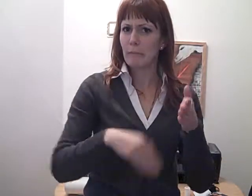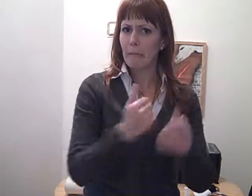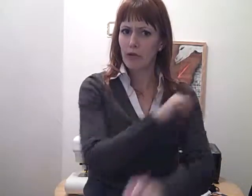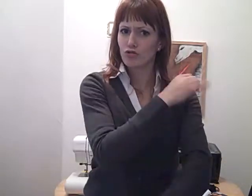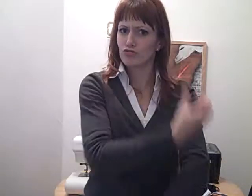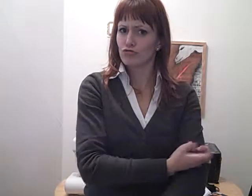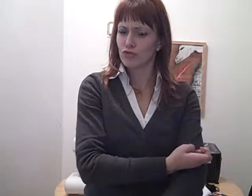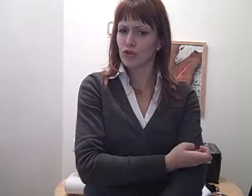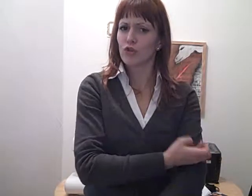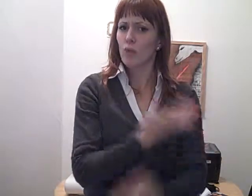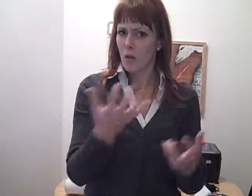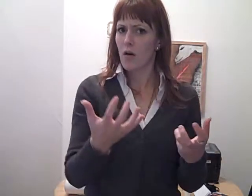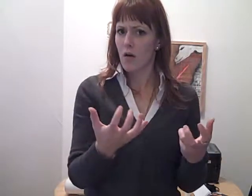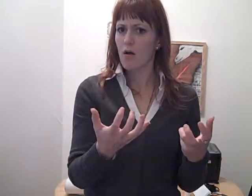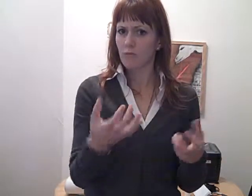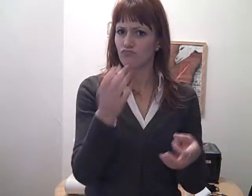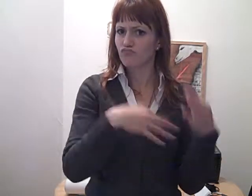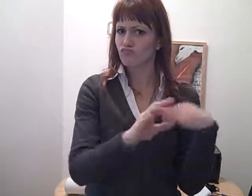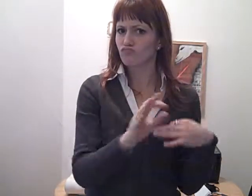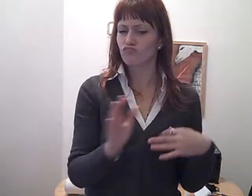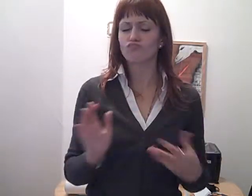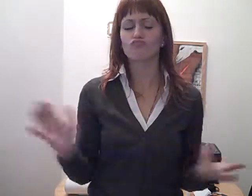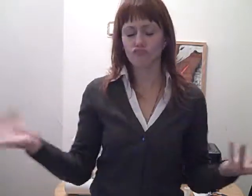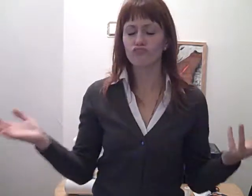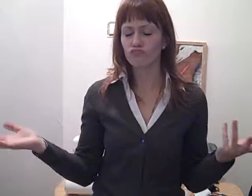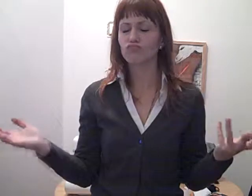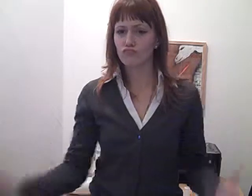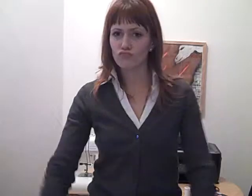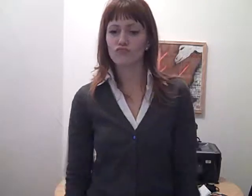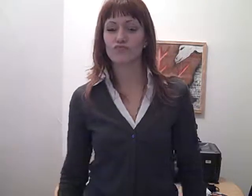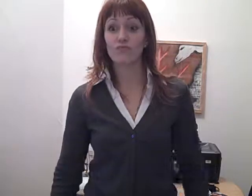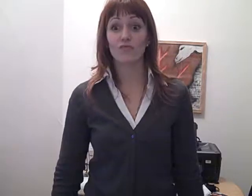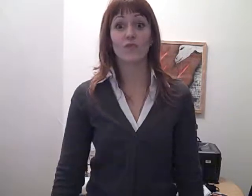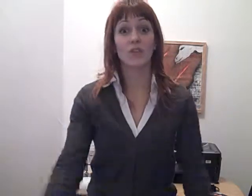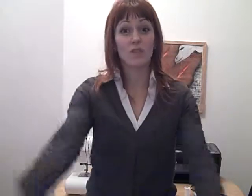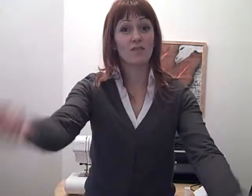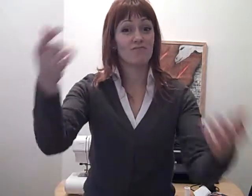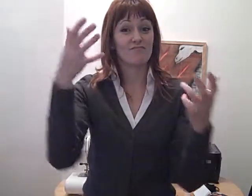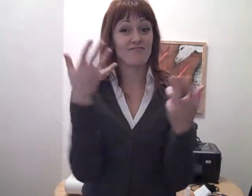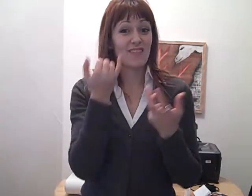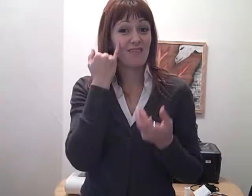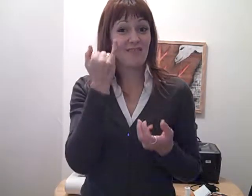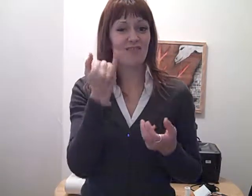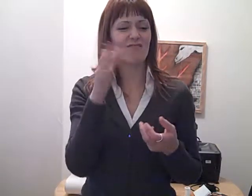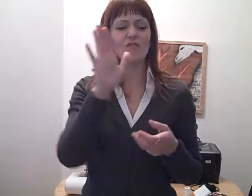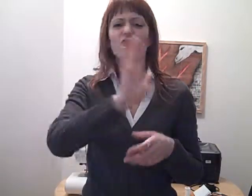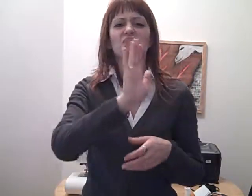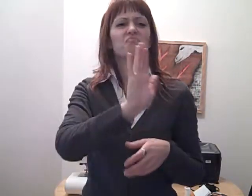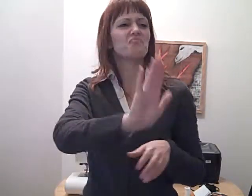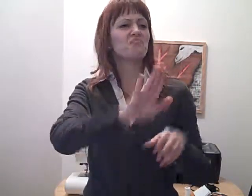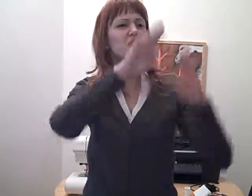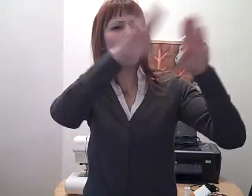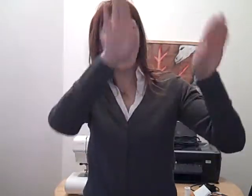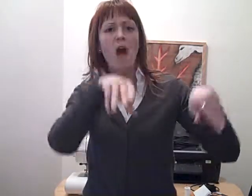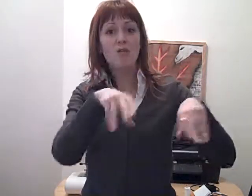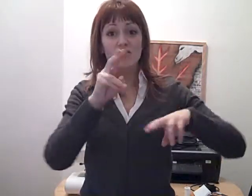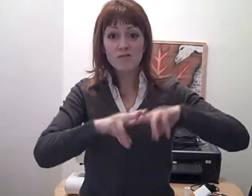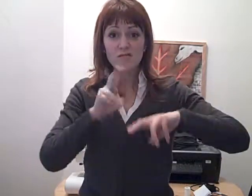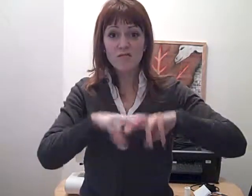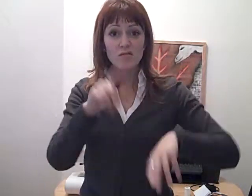Tremendous amount of energy is coming at us from the sun. We like the light that comes into the room, but in the middle of summer, all that heat is coming